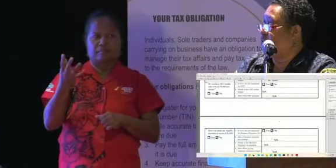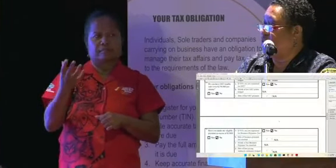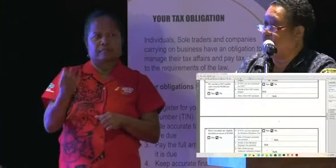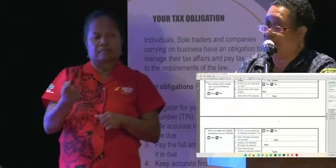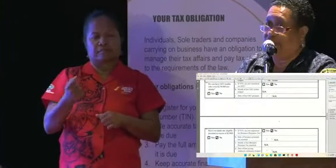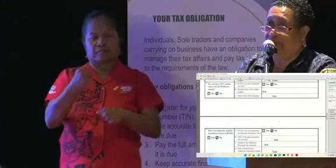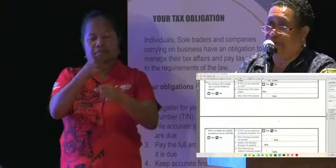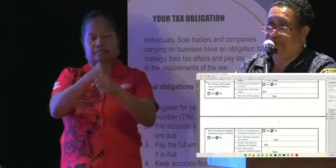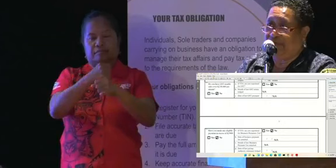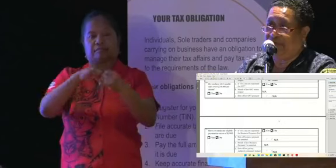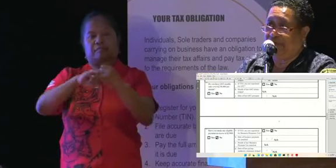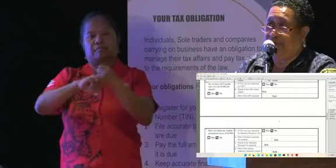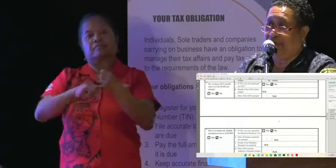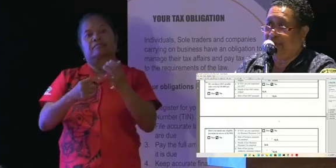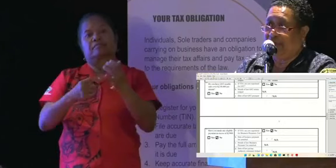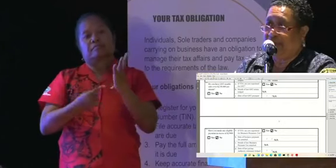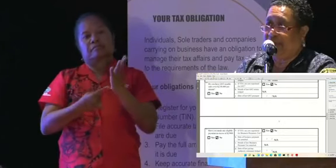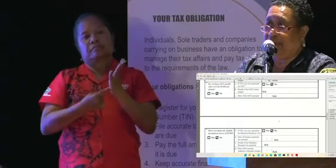sales over